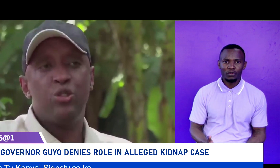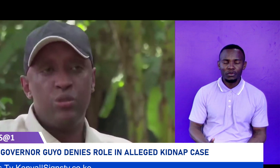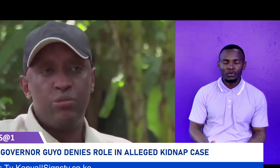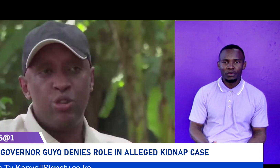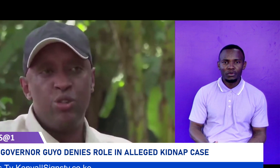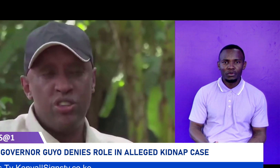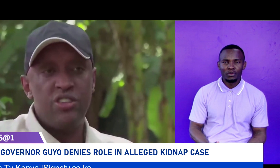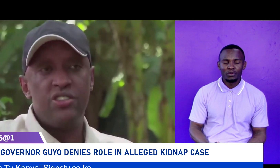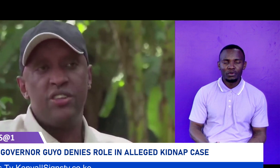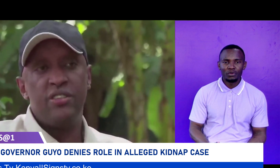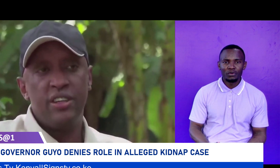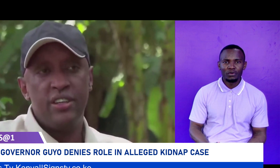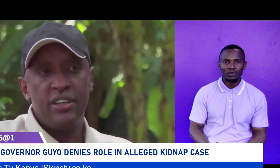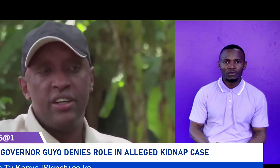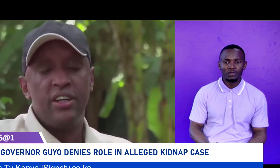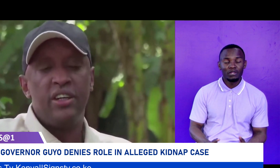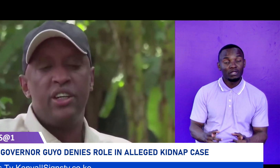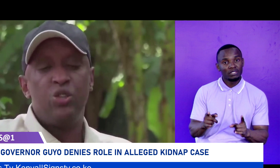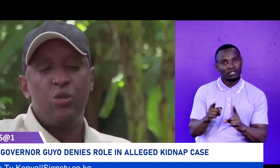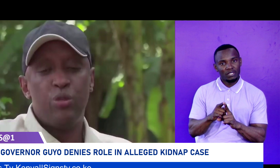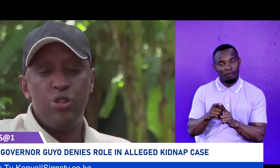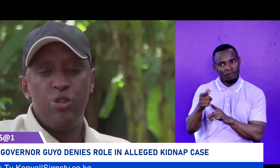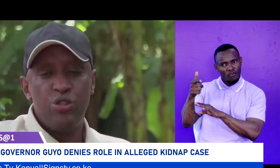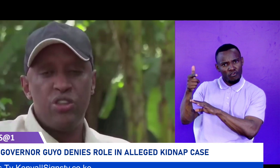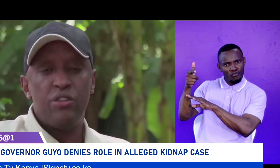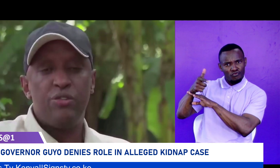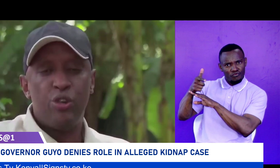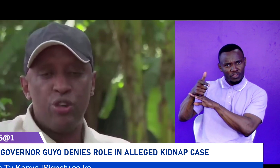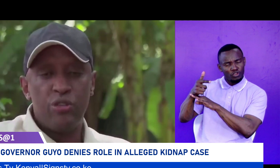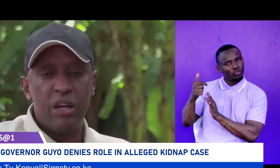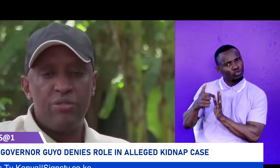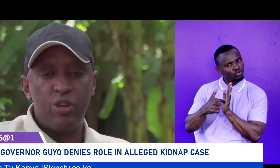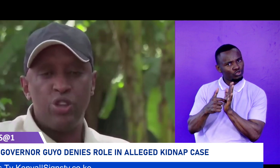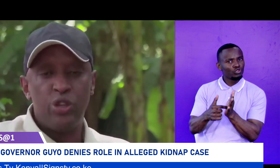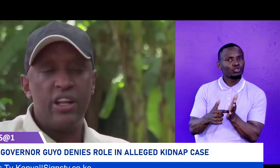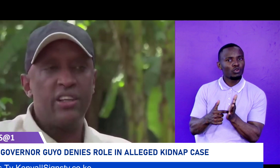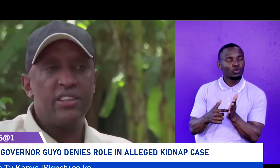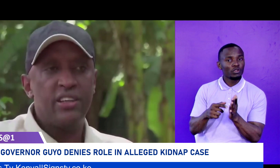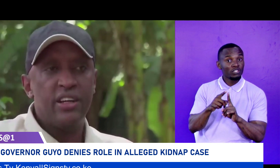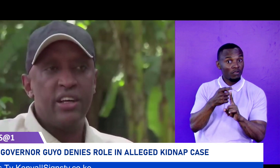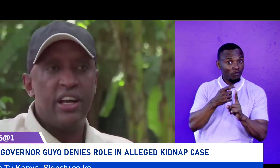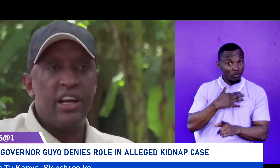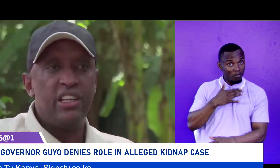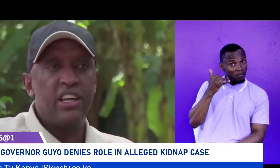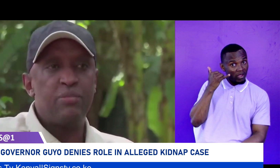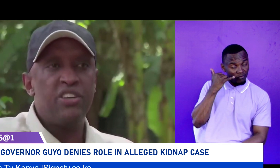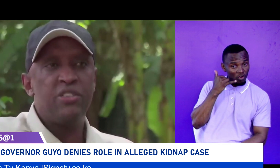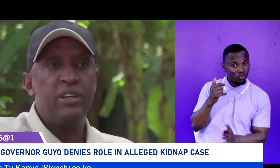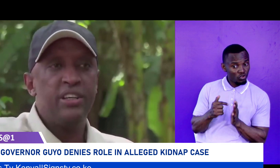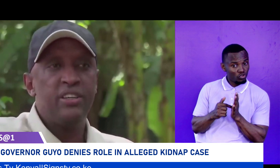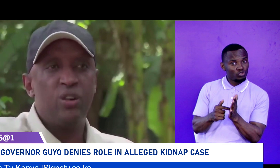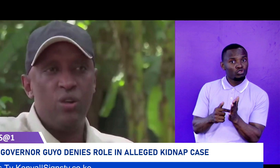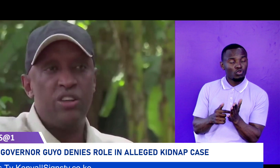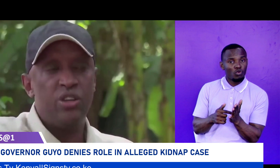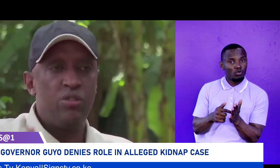should produce the CCTV. He should produce my phone, showing that it has placed me on the scene of